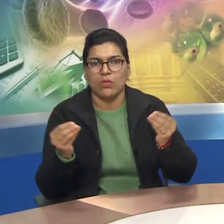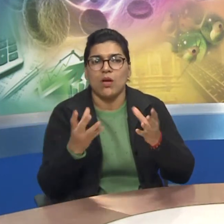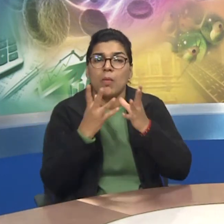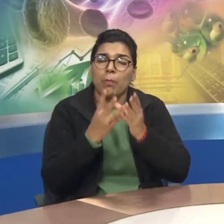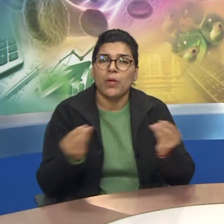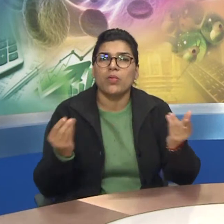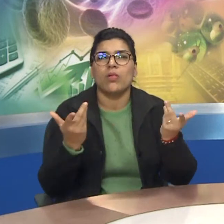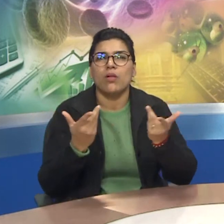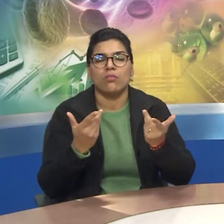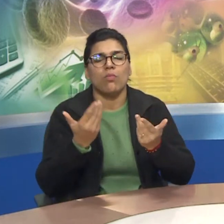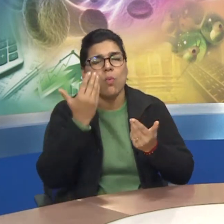Extinct.